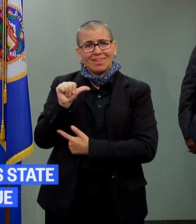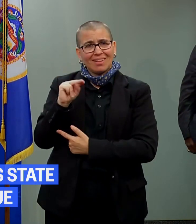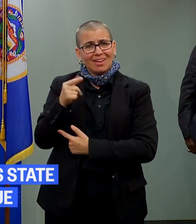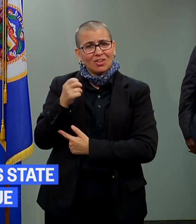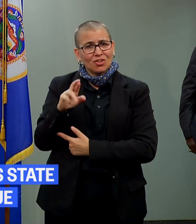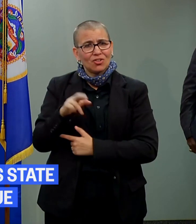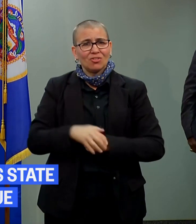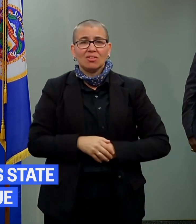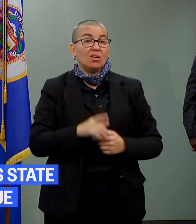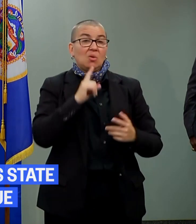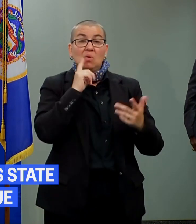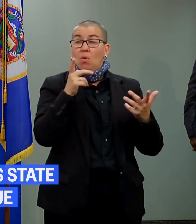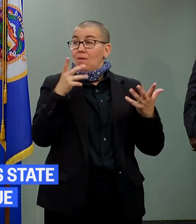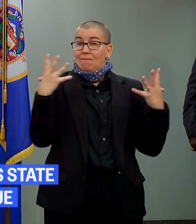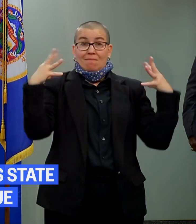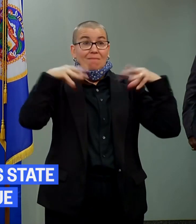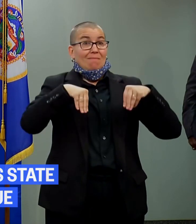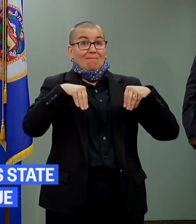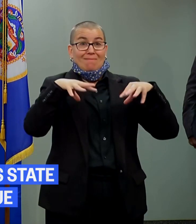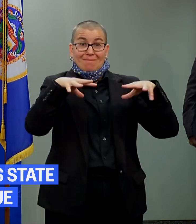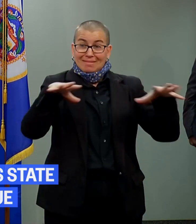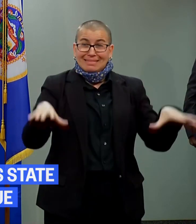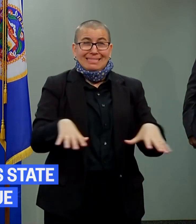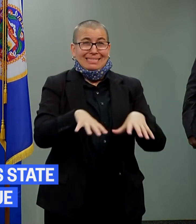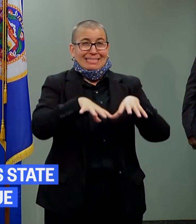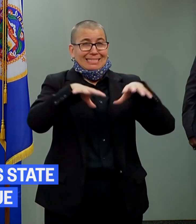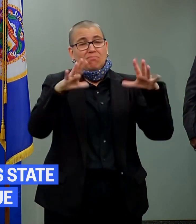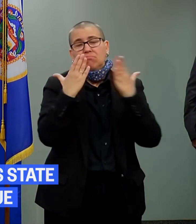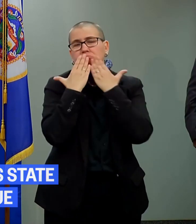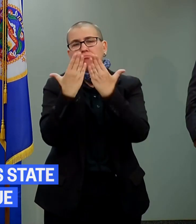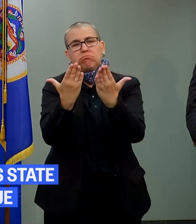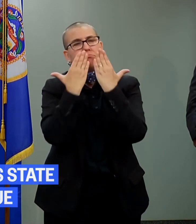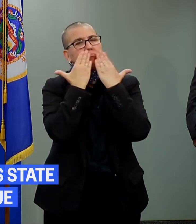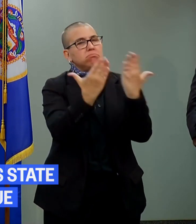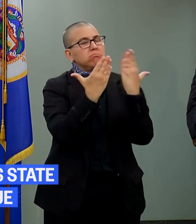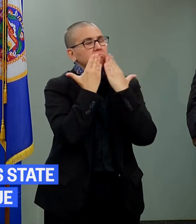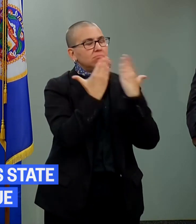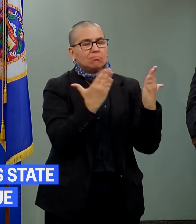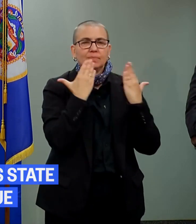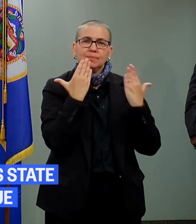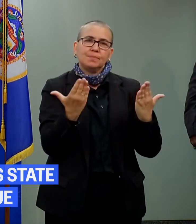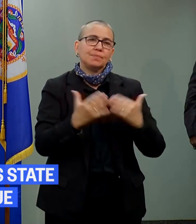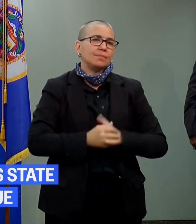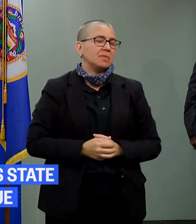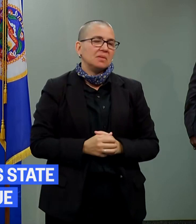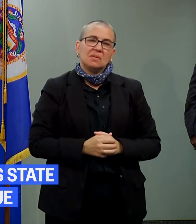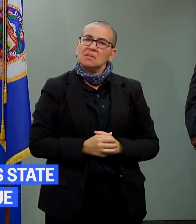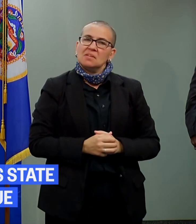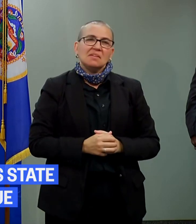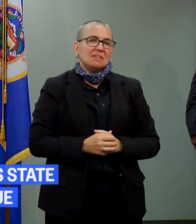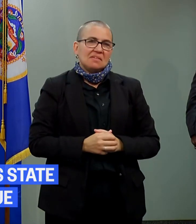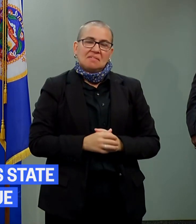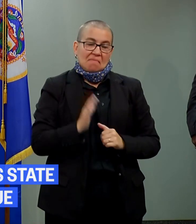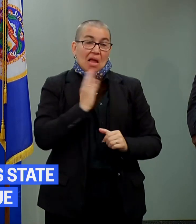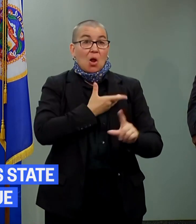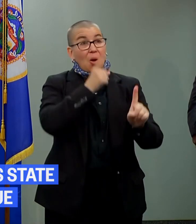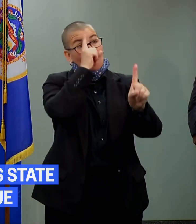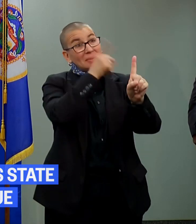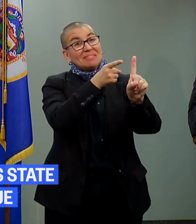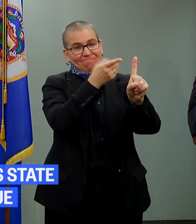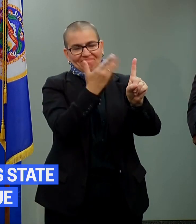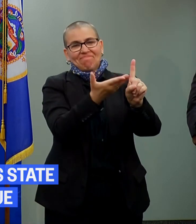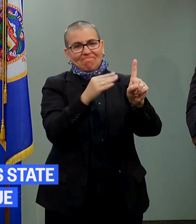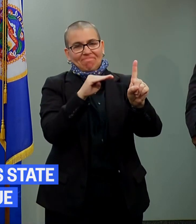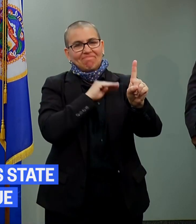for doing this incredibly difficult mission. I have to note that we are not done yet. At this